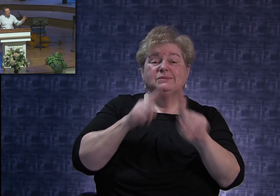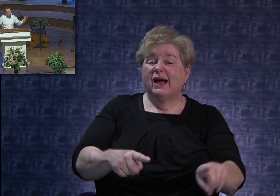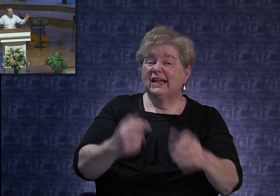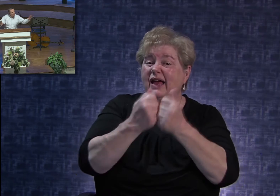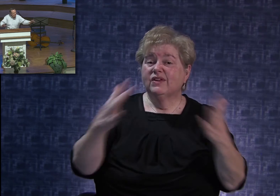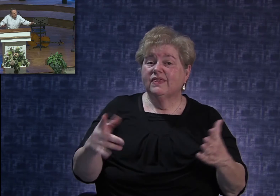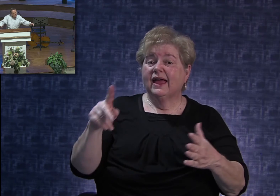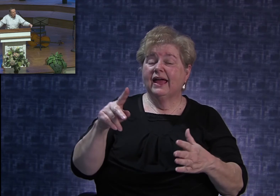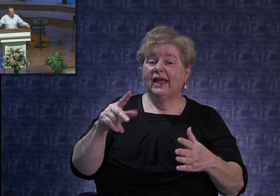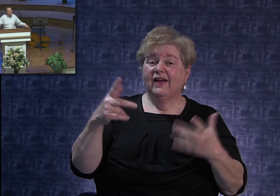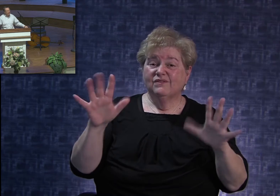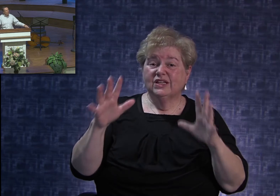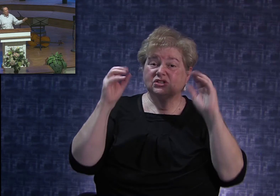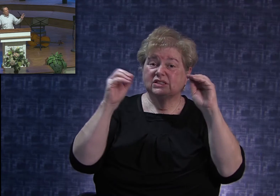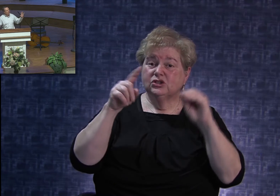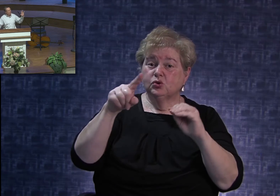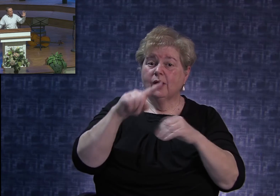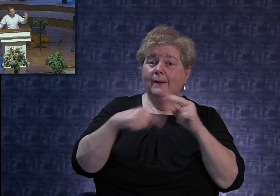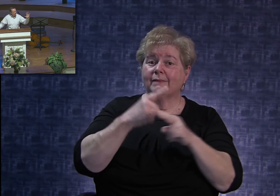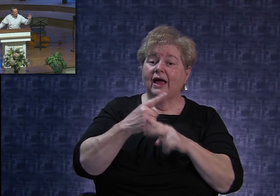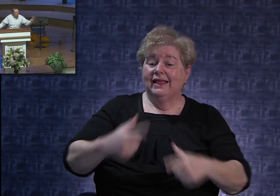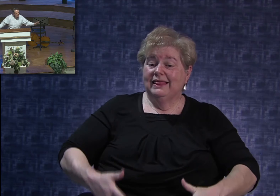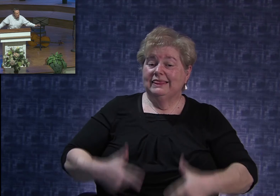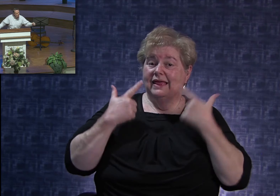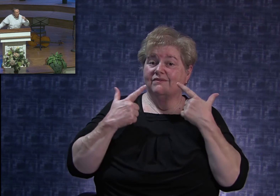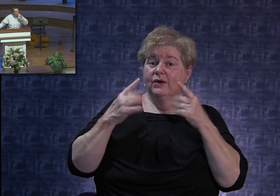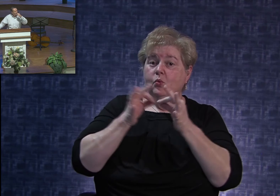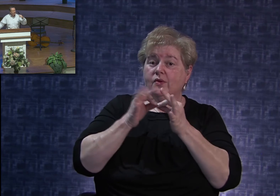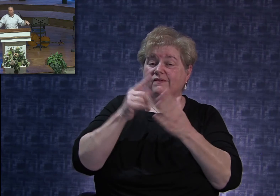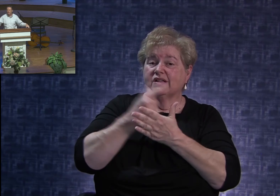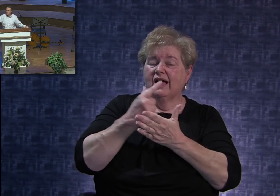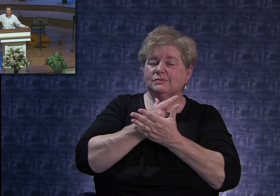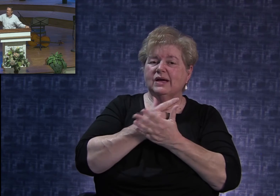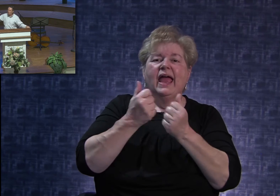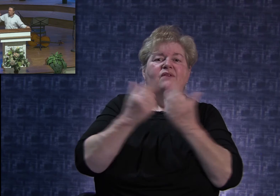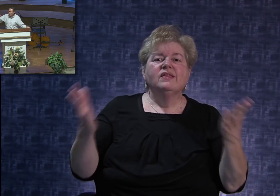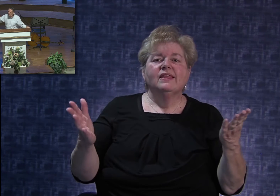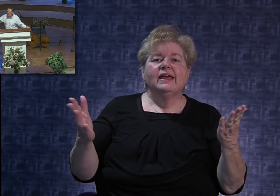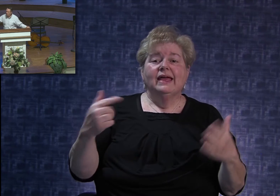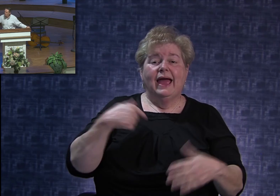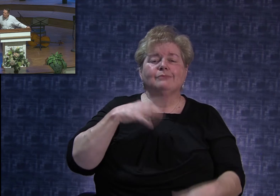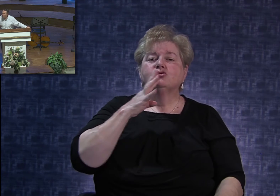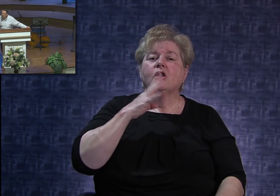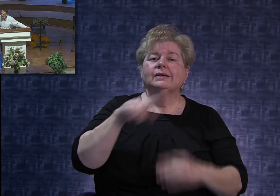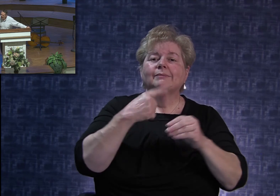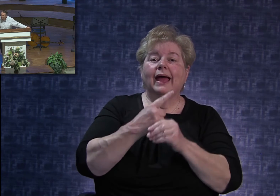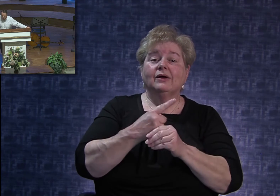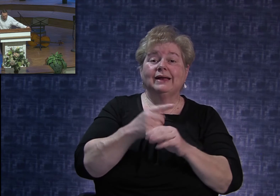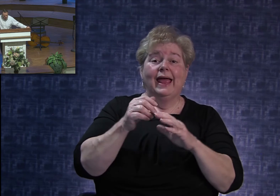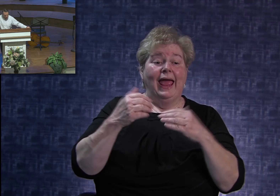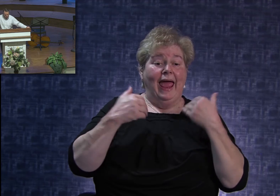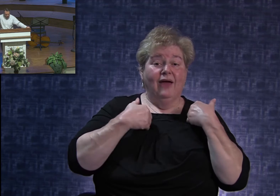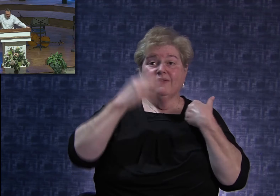I have been describing to you about walking worthy of the gospel and everything that I am talking to you about